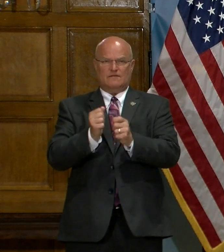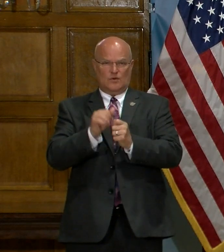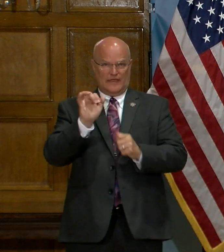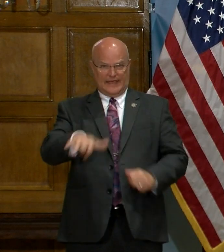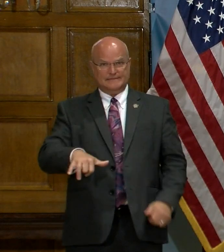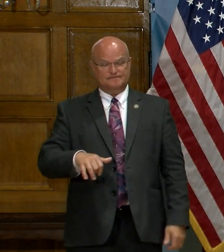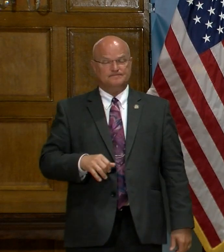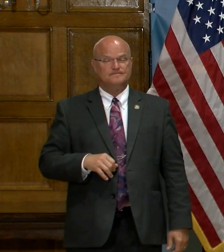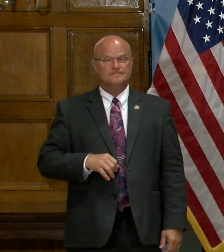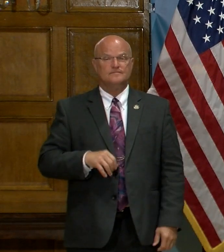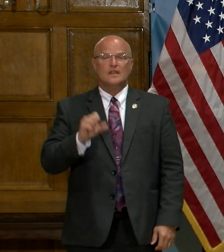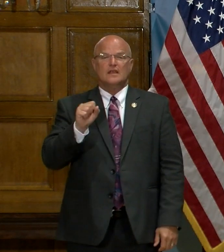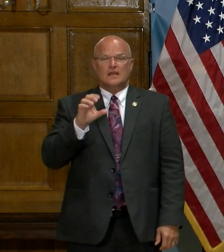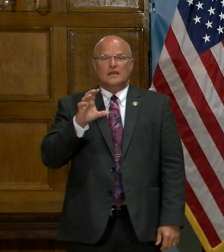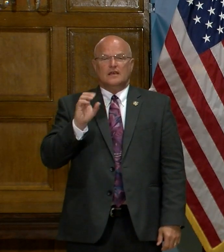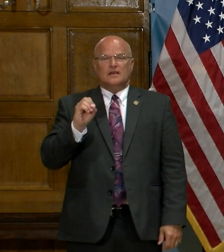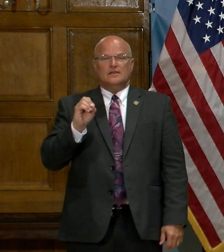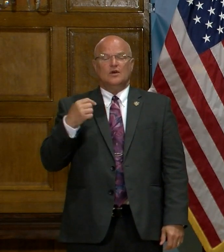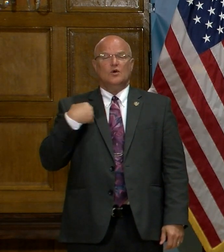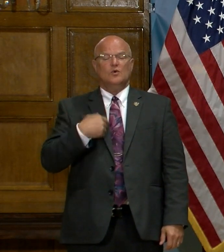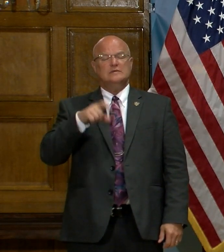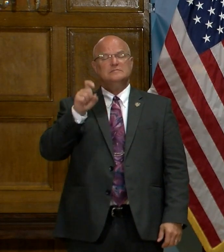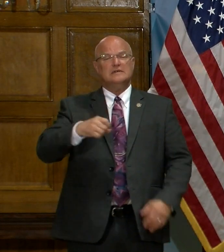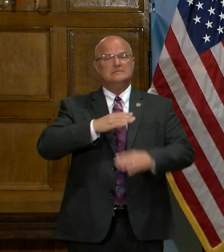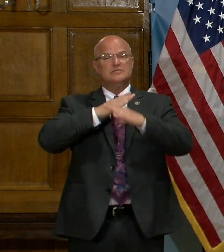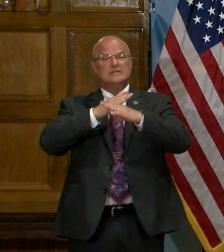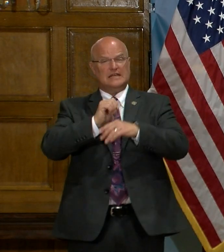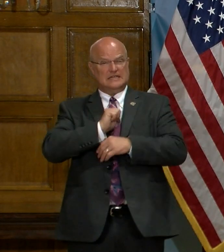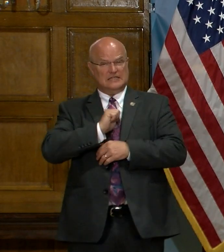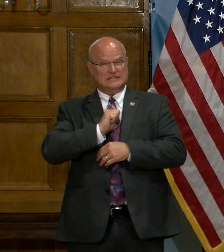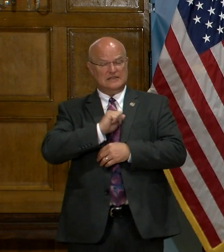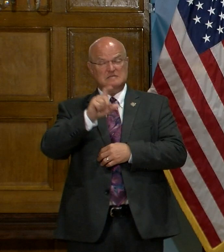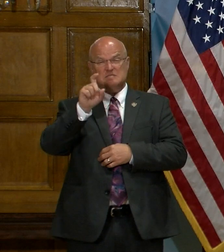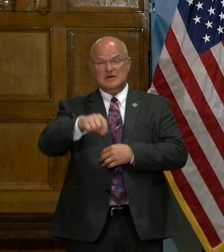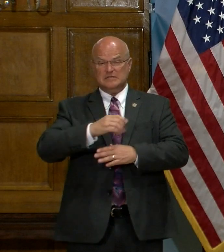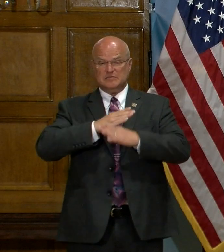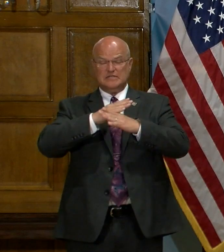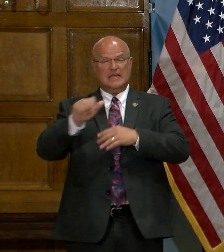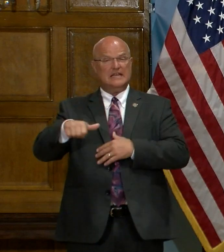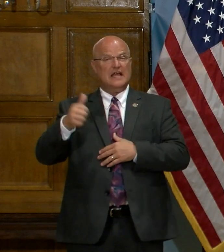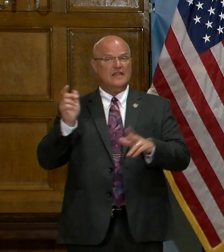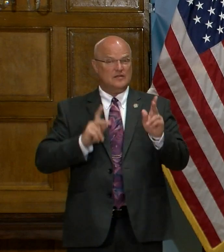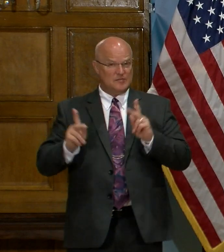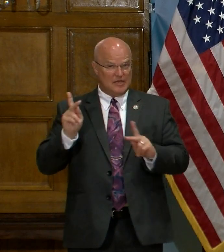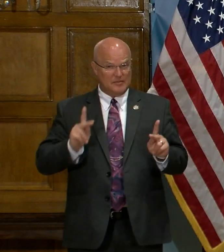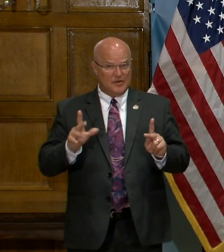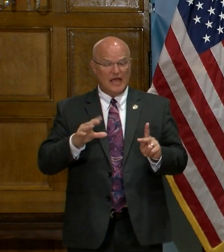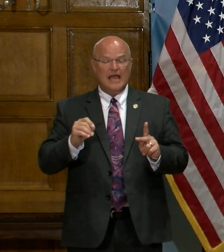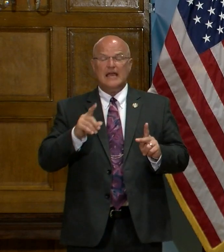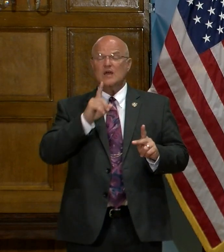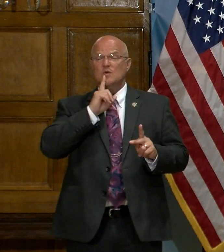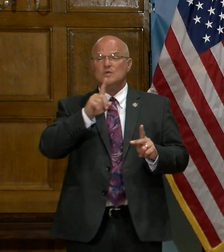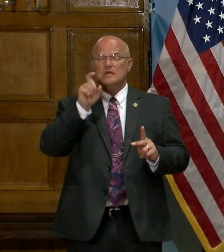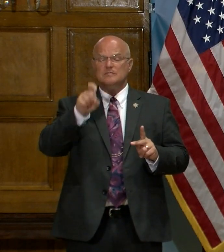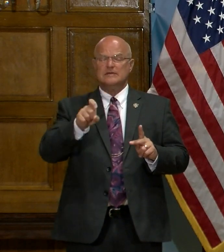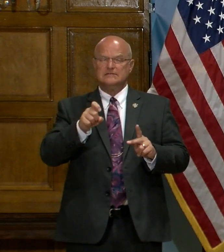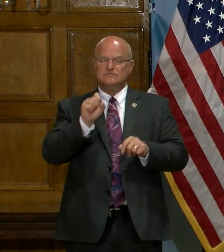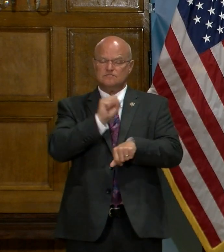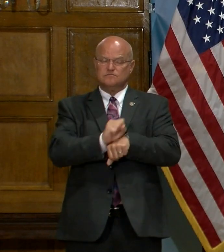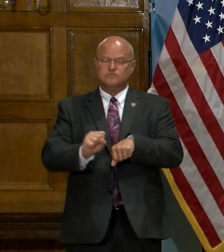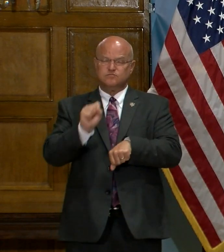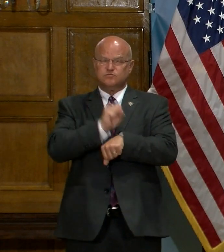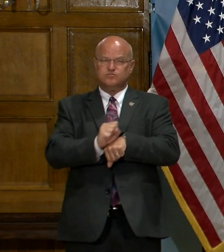with this. And so we have to protect ourselves, we have to protect others, and we simply have to plow